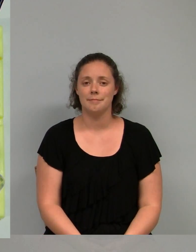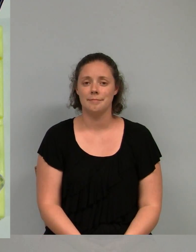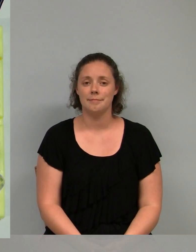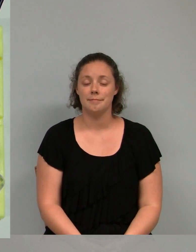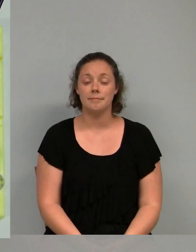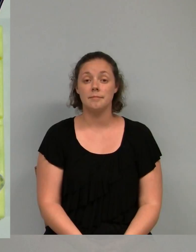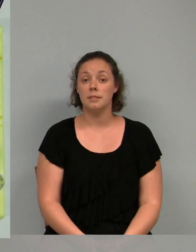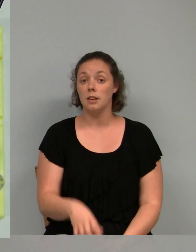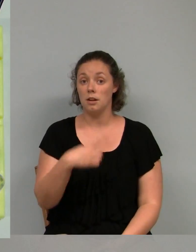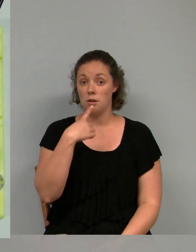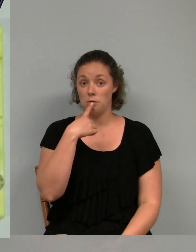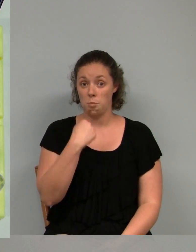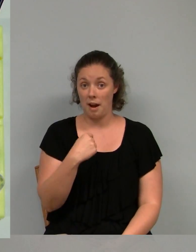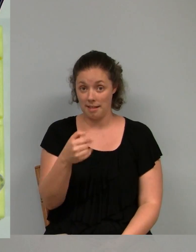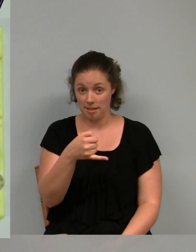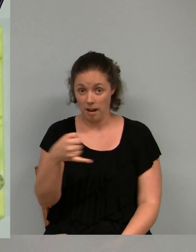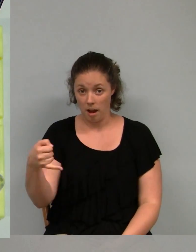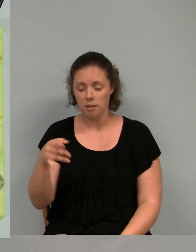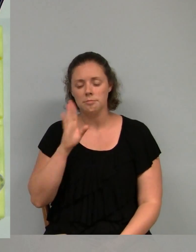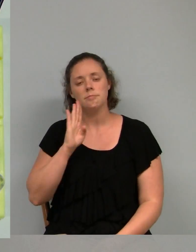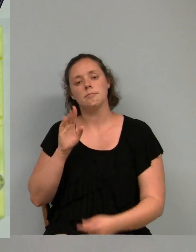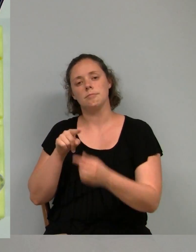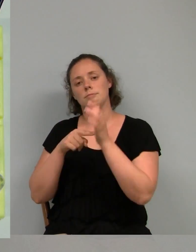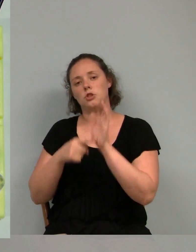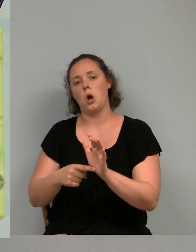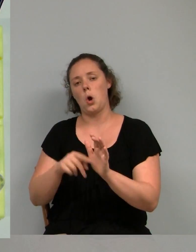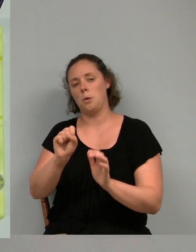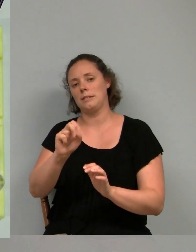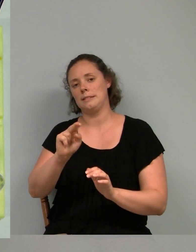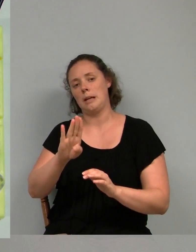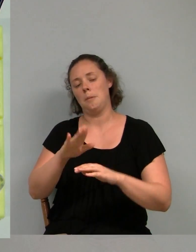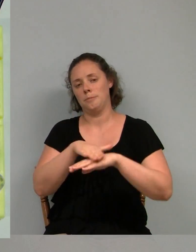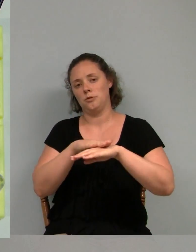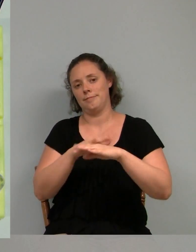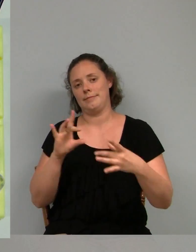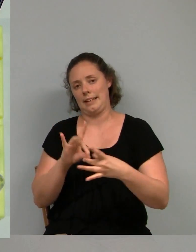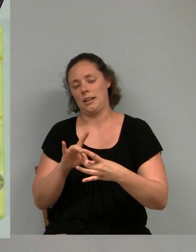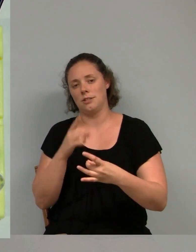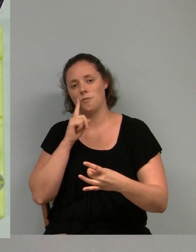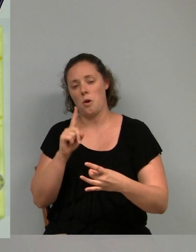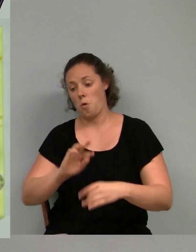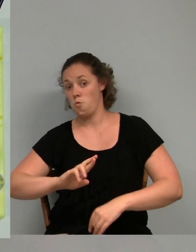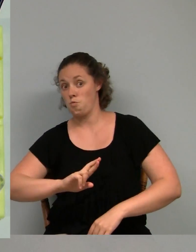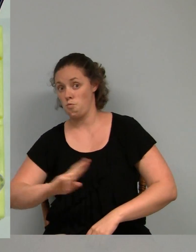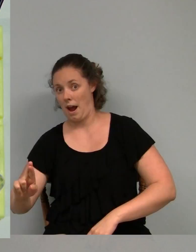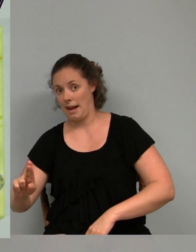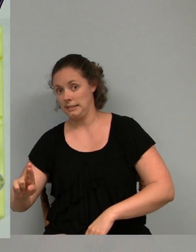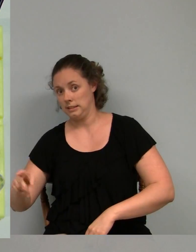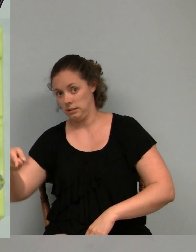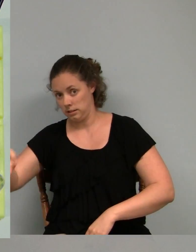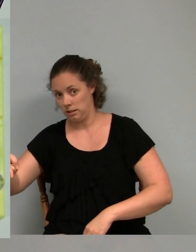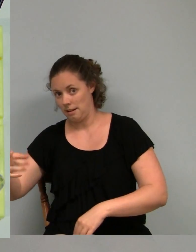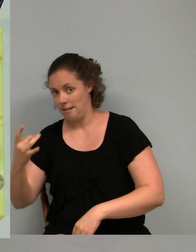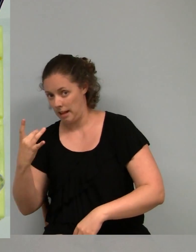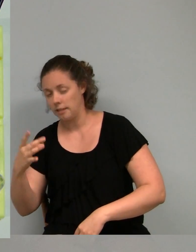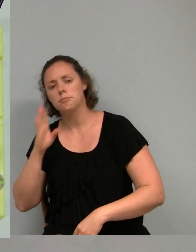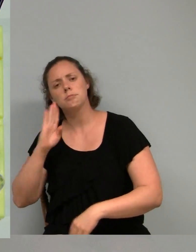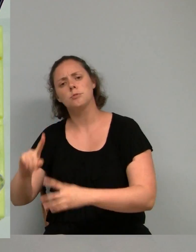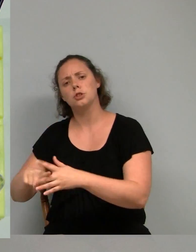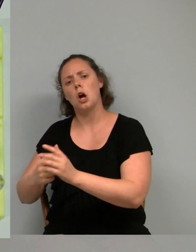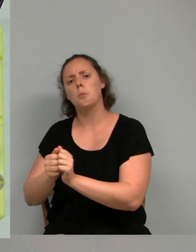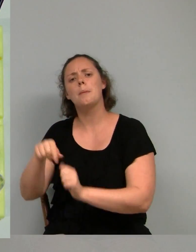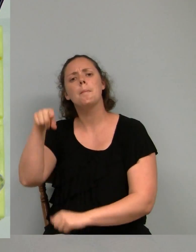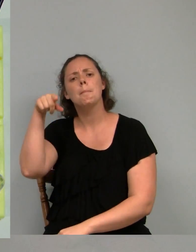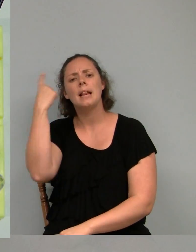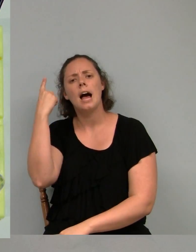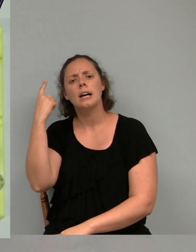The red lines show the subsurface connection of the circuit for the rightmost light. It starts with the black computer